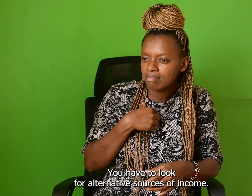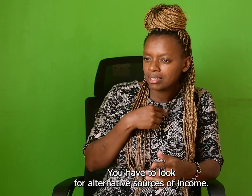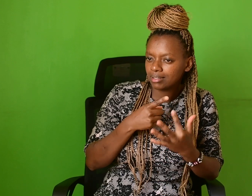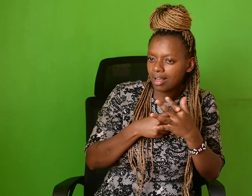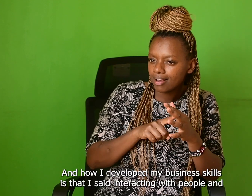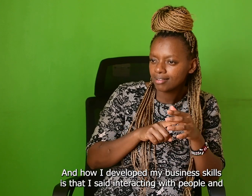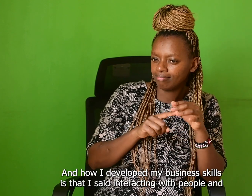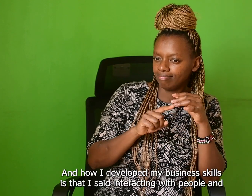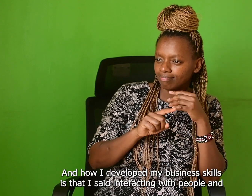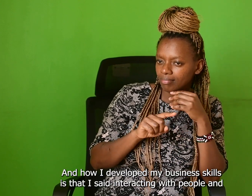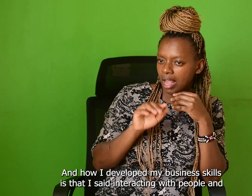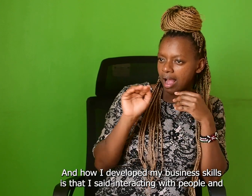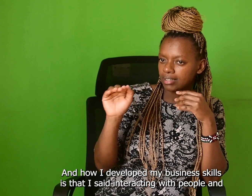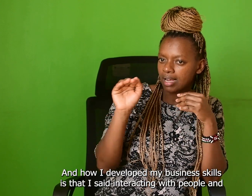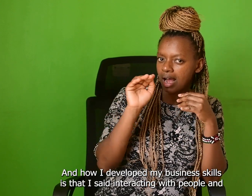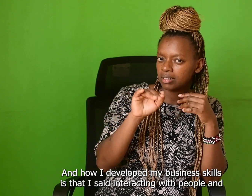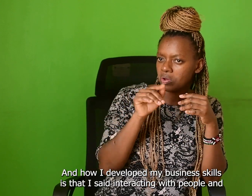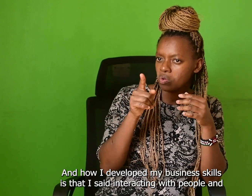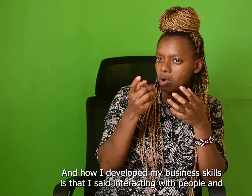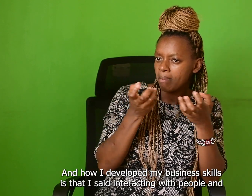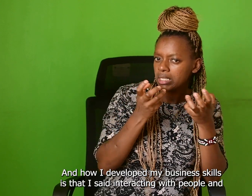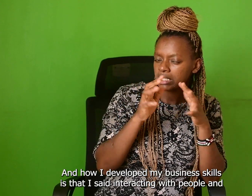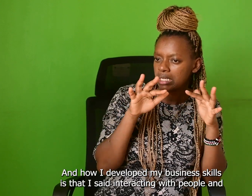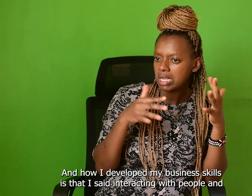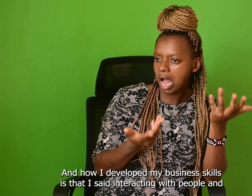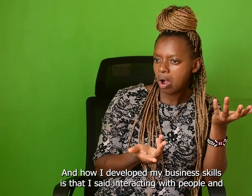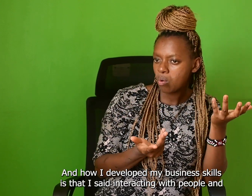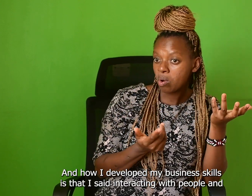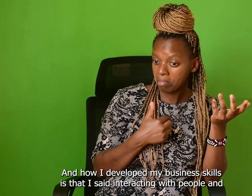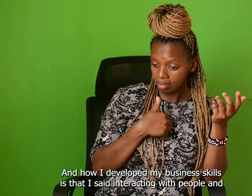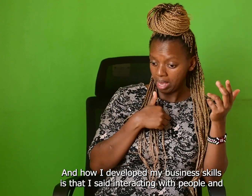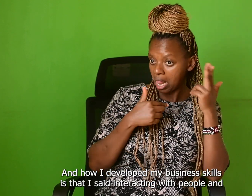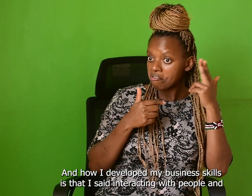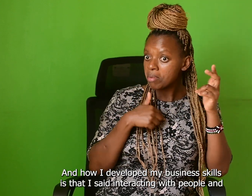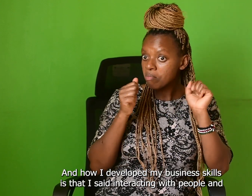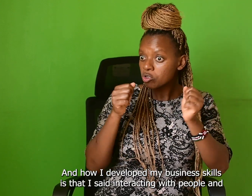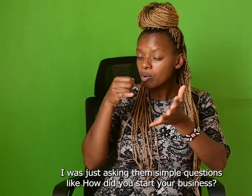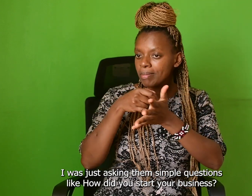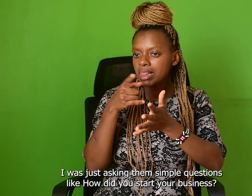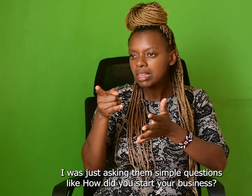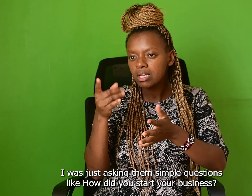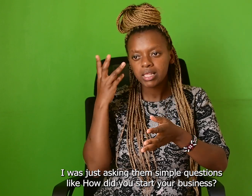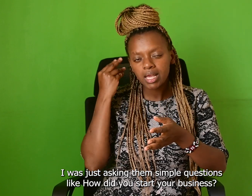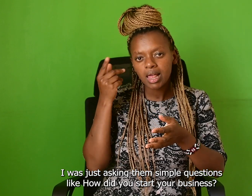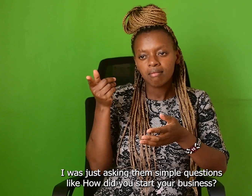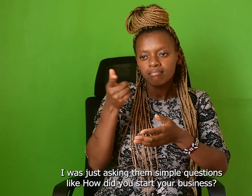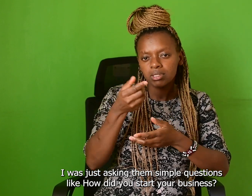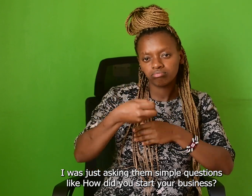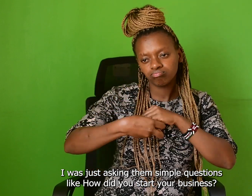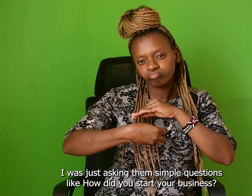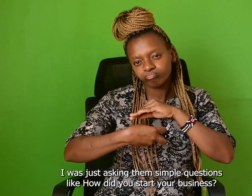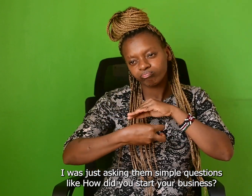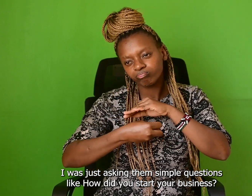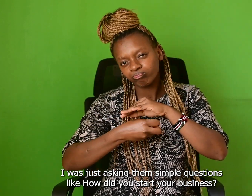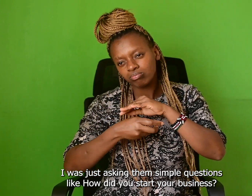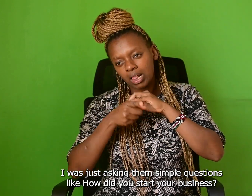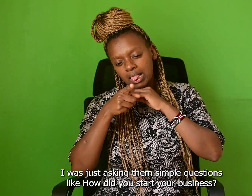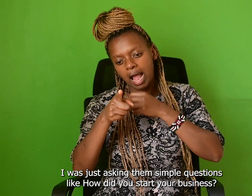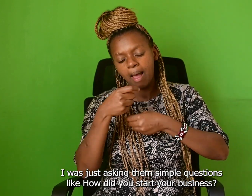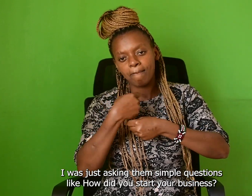income. And how I developed my business skills is that I started interacting with people and I was just asking them simple questions like, how did you start your